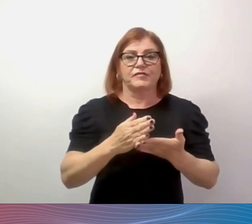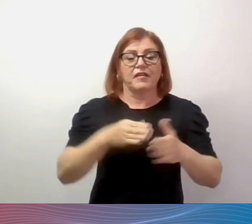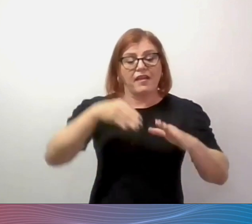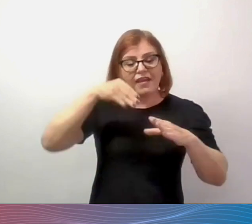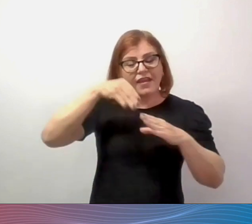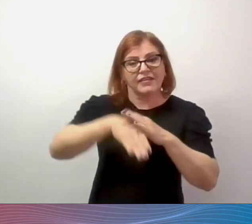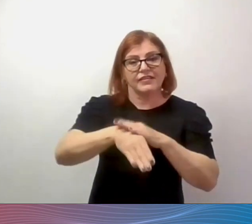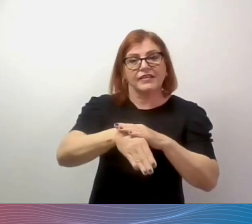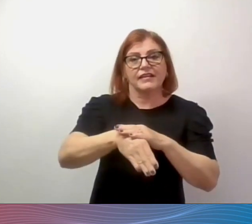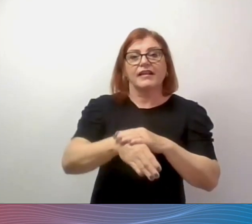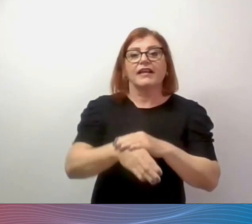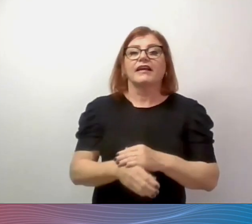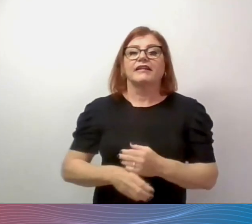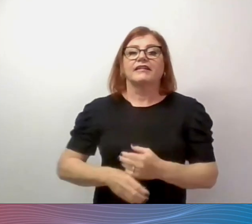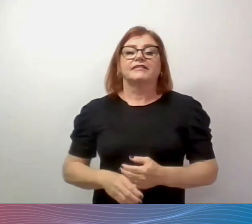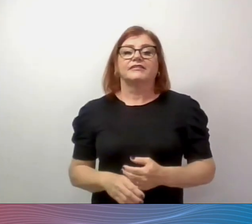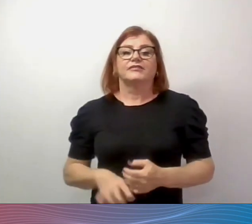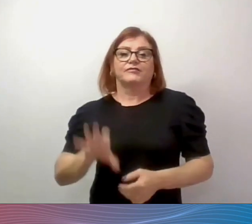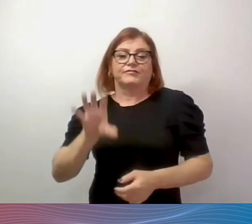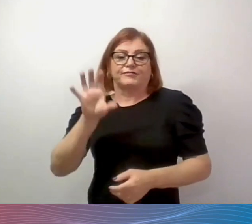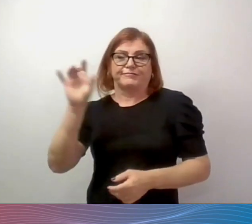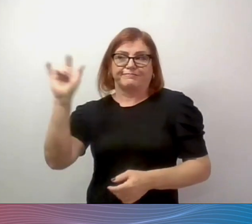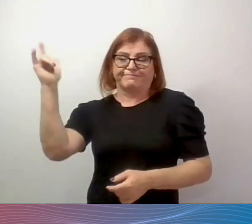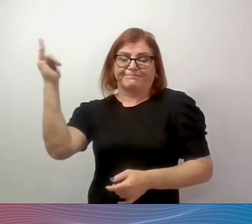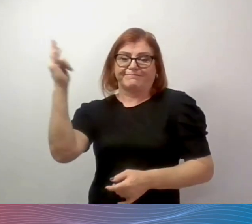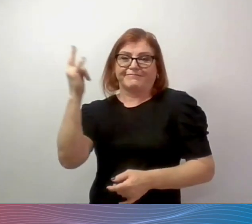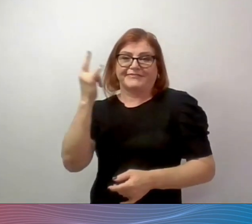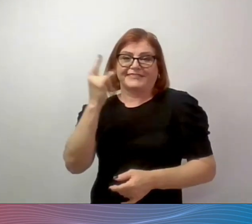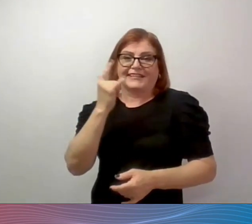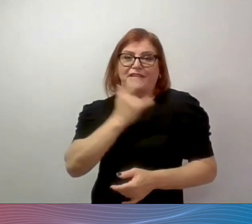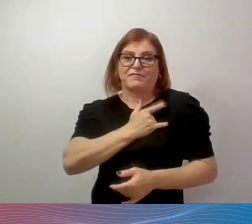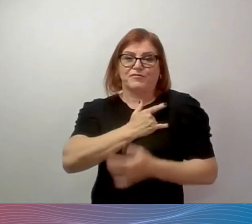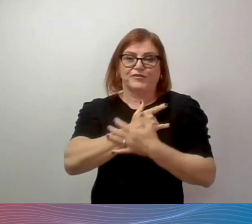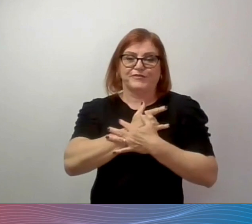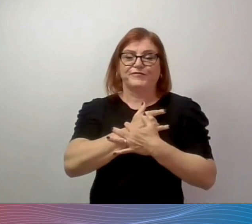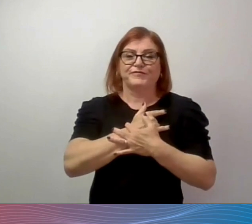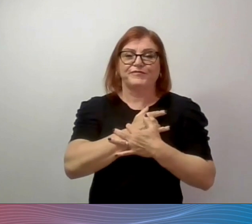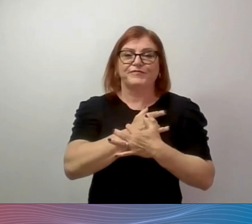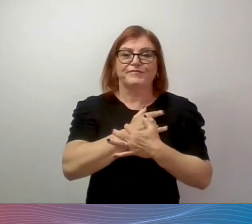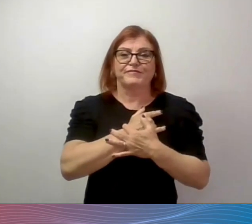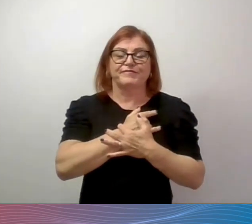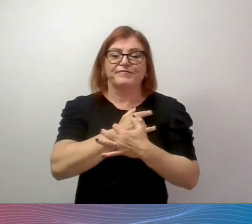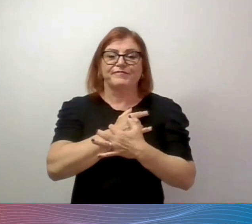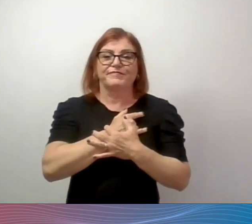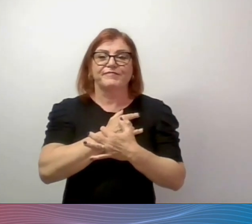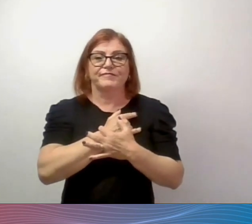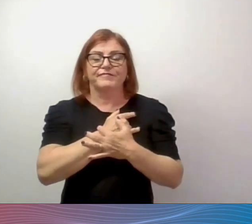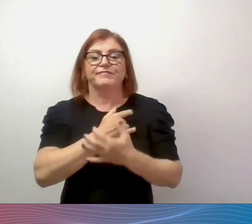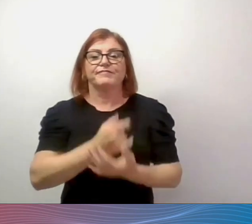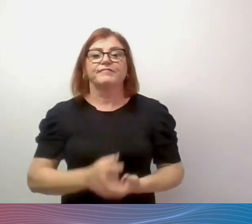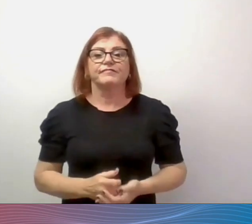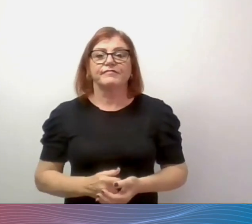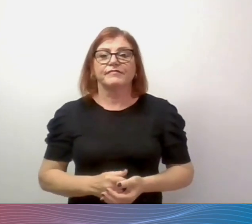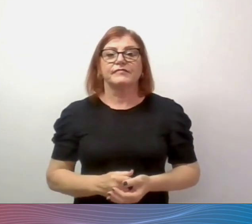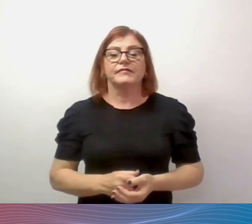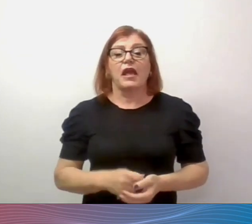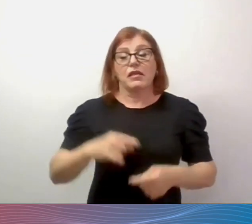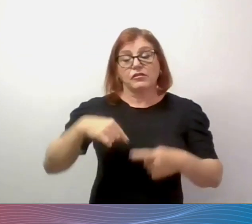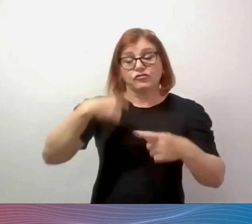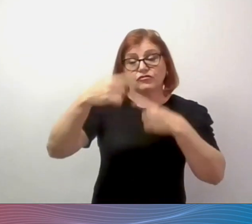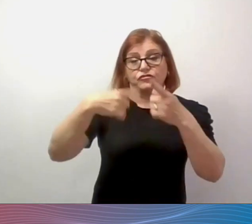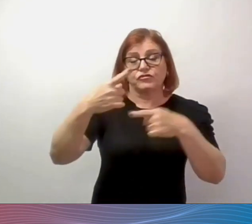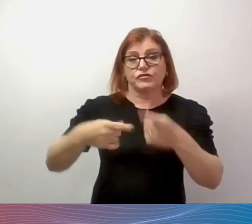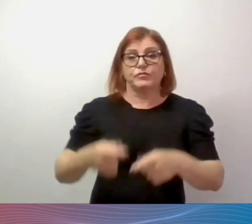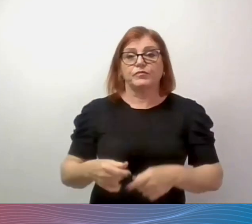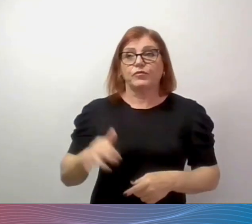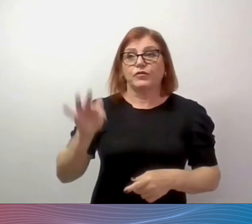in chapter 5, in the beginning, we will enter into love. E lá na Flórida nós vamos entrar na luz. And in Florida we're going to